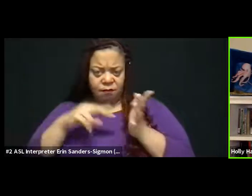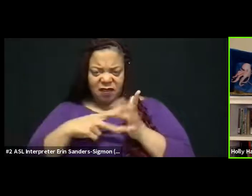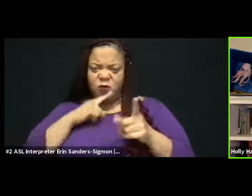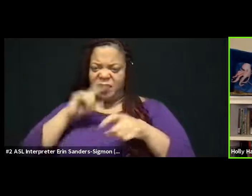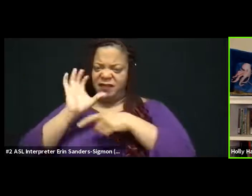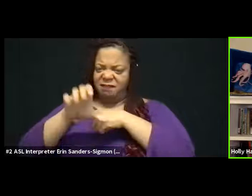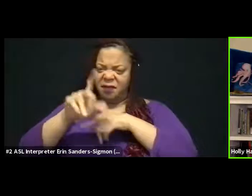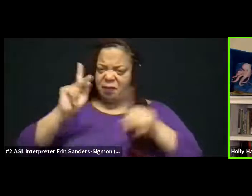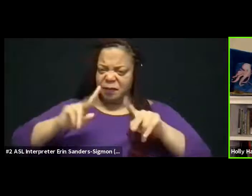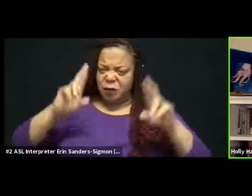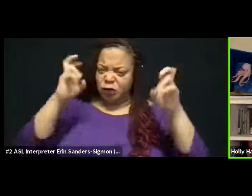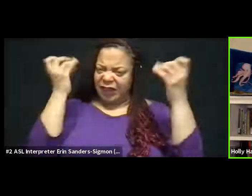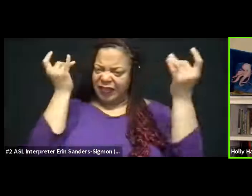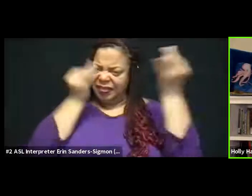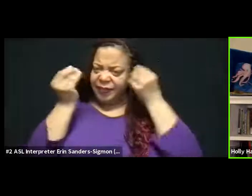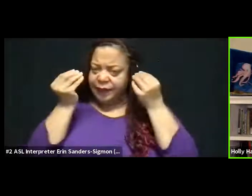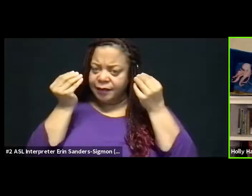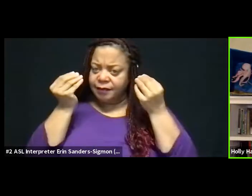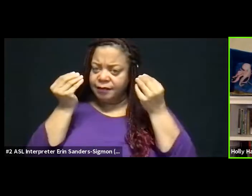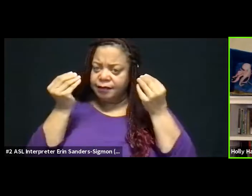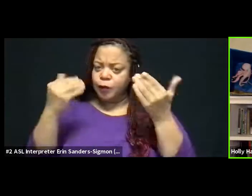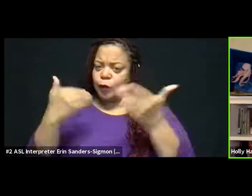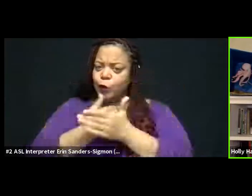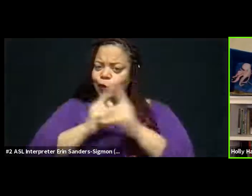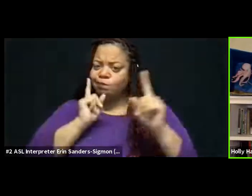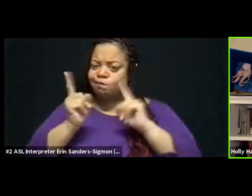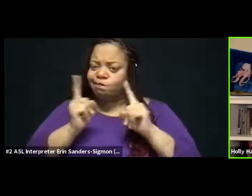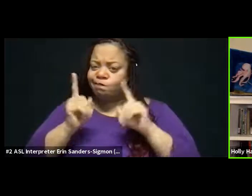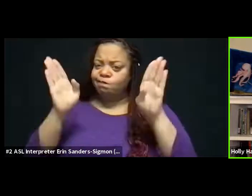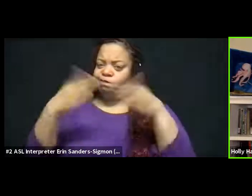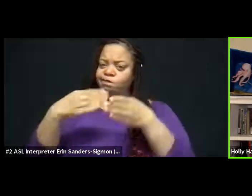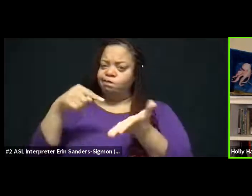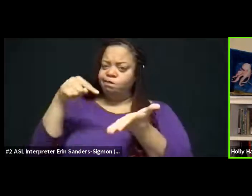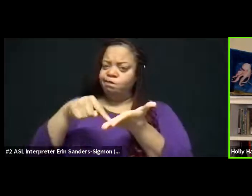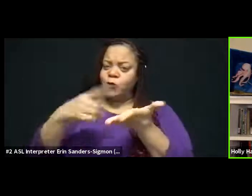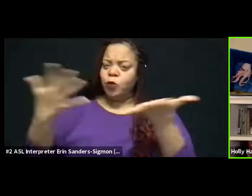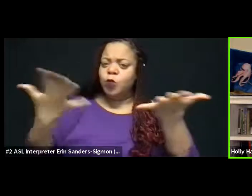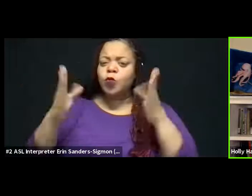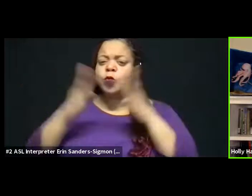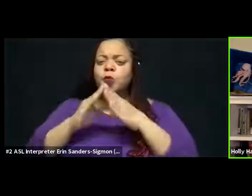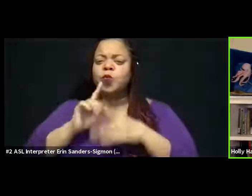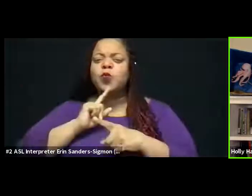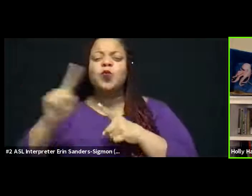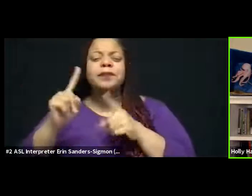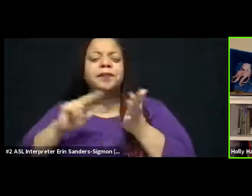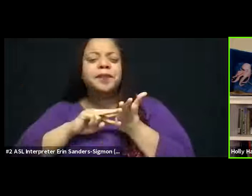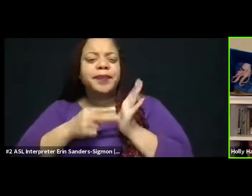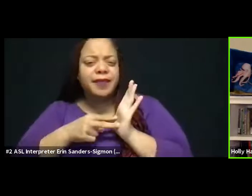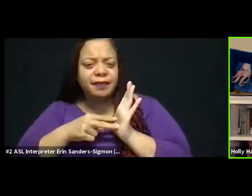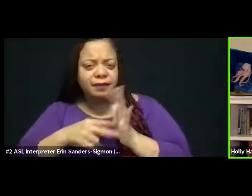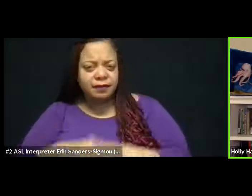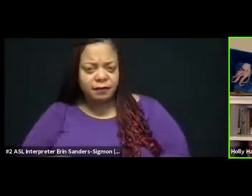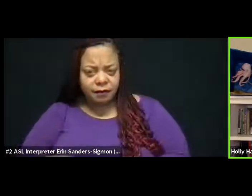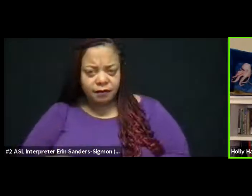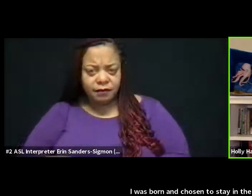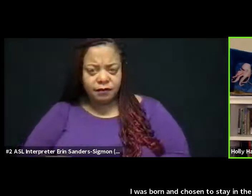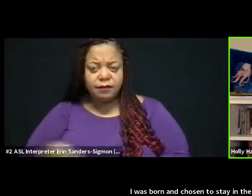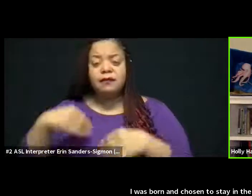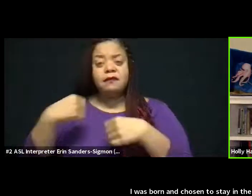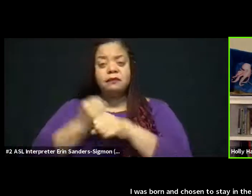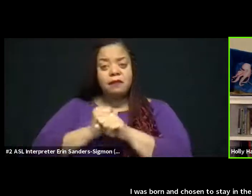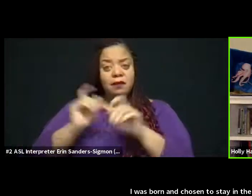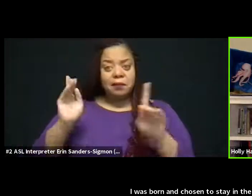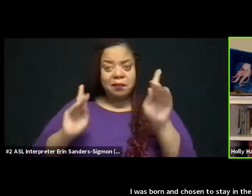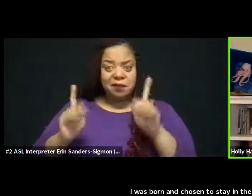rethink immigration and created a new norm of how we protect all our residents, including some of our students who showed up at